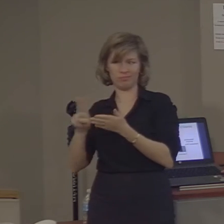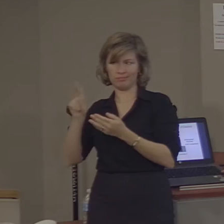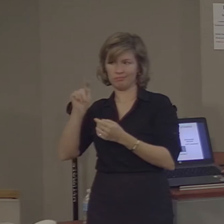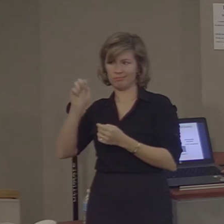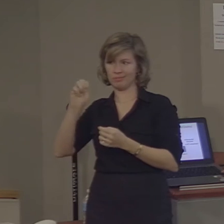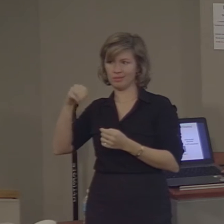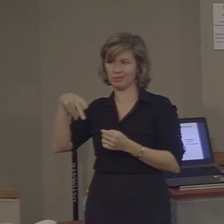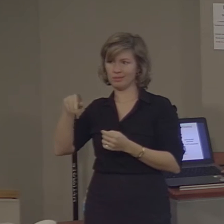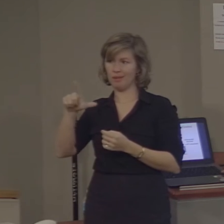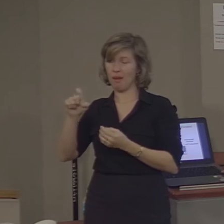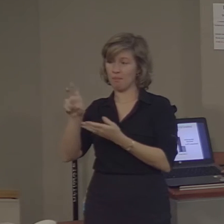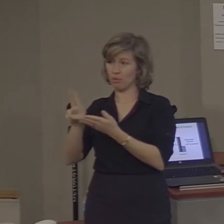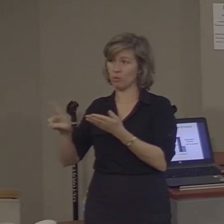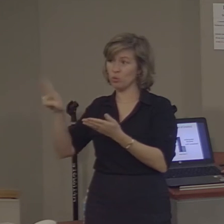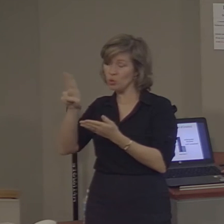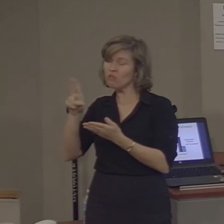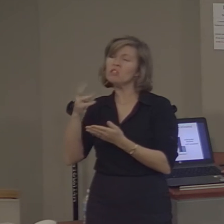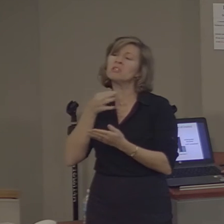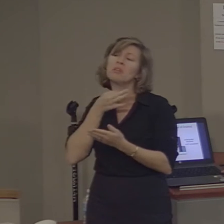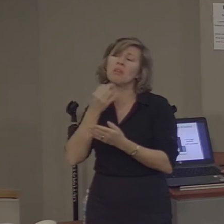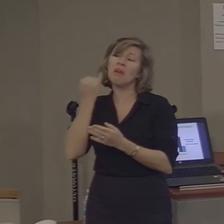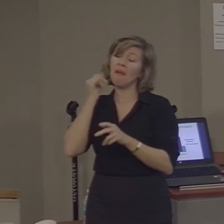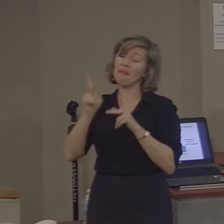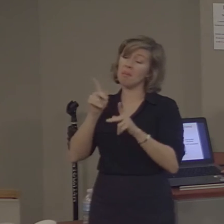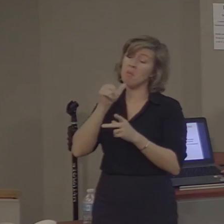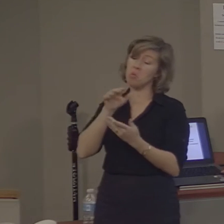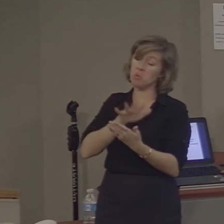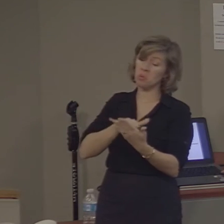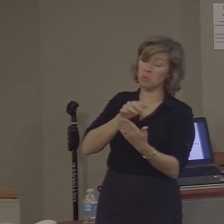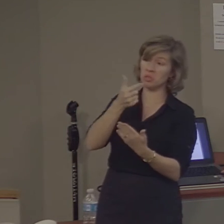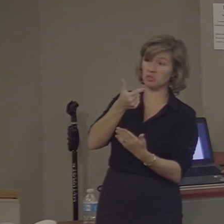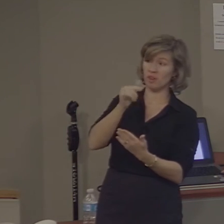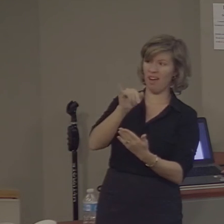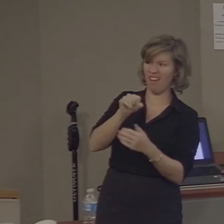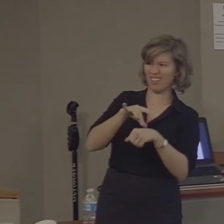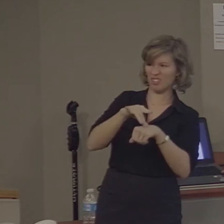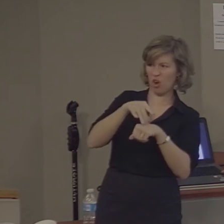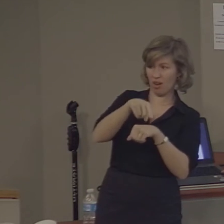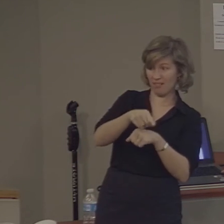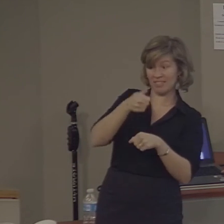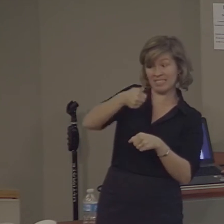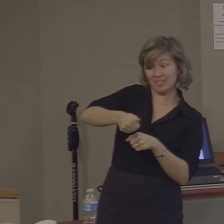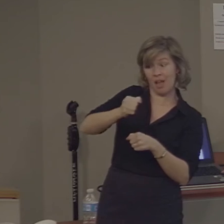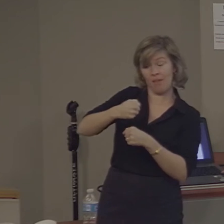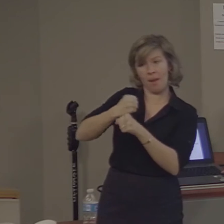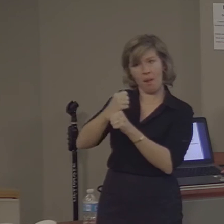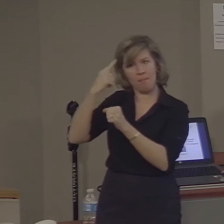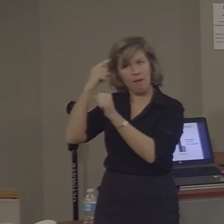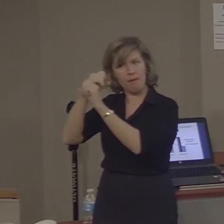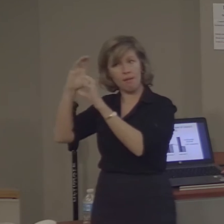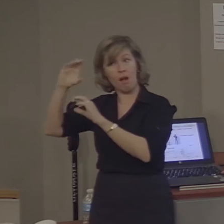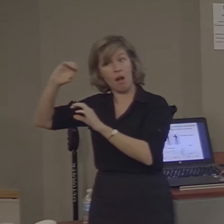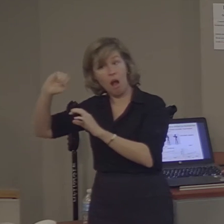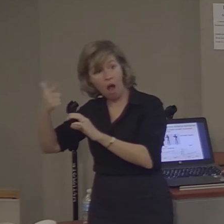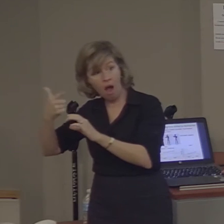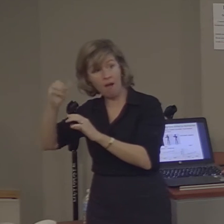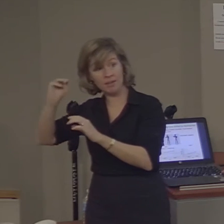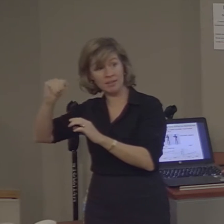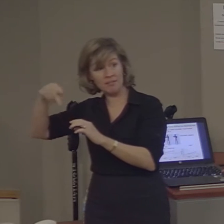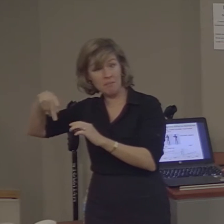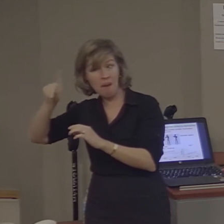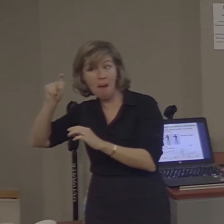if people who learn GIS get better at forming cognitive maps. So we're taking this to another